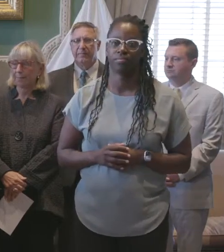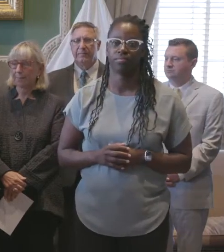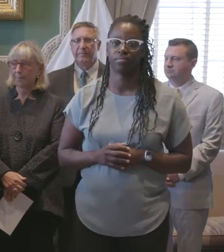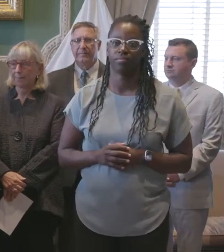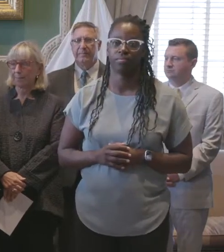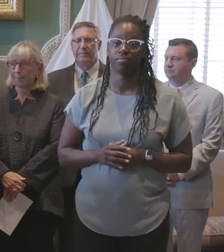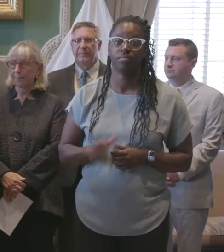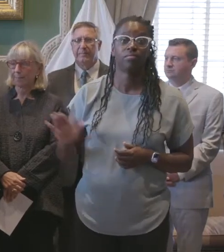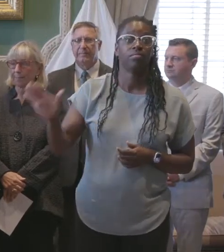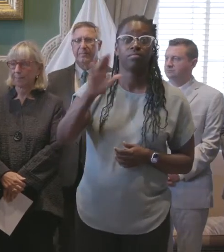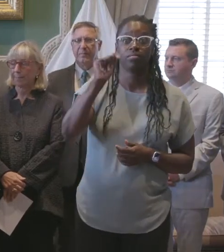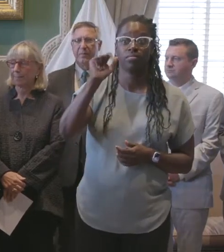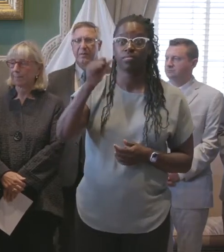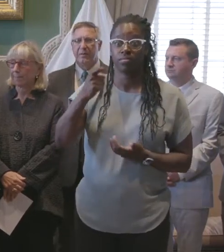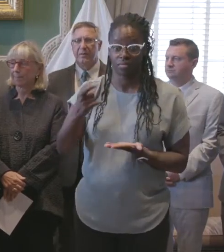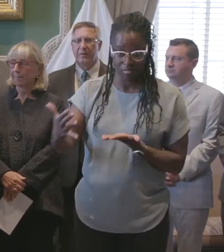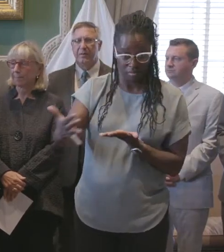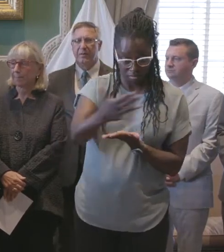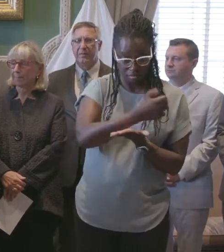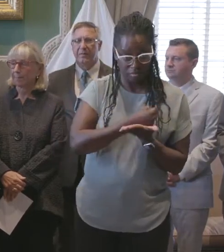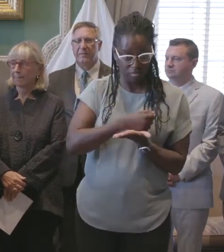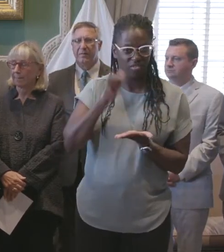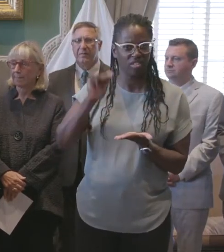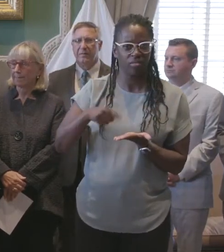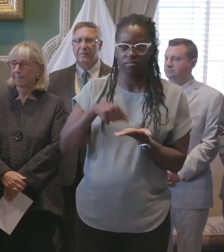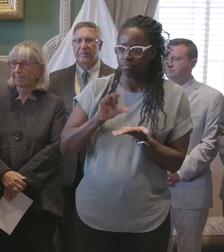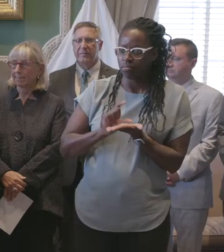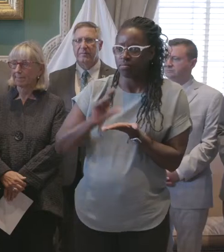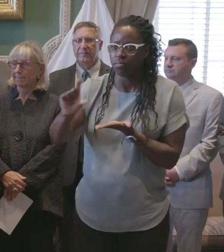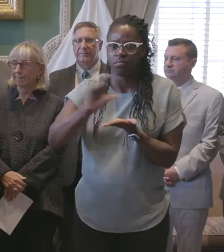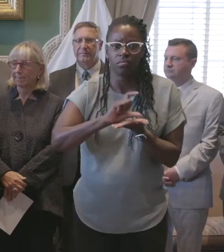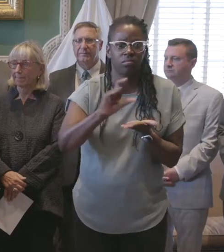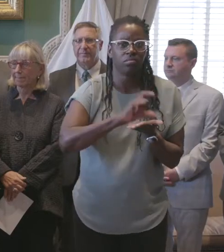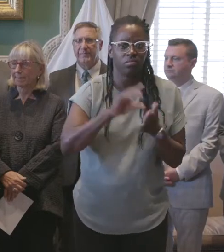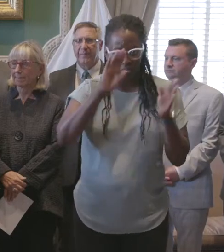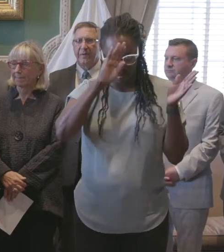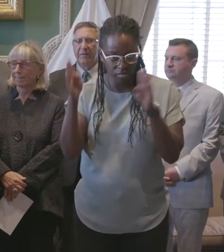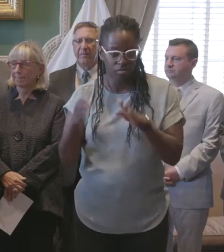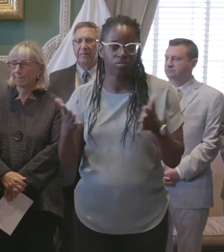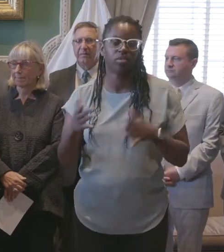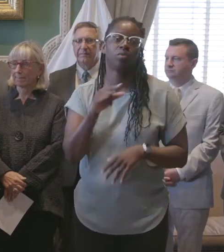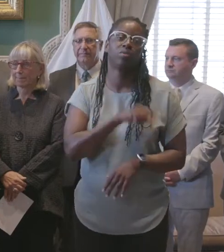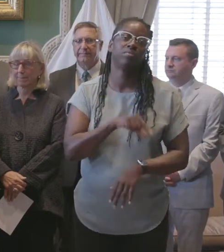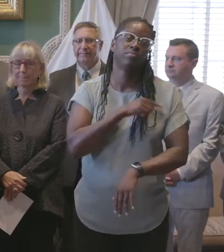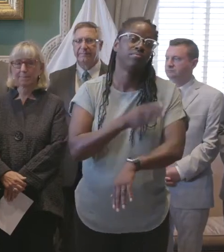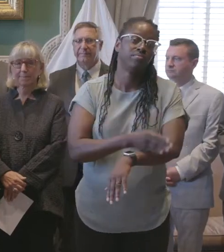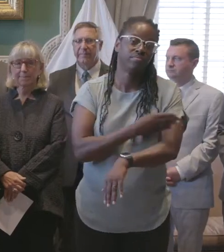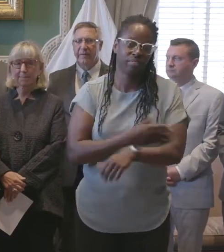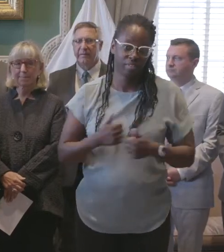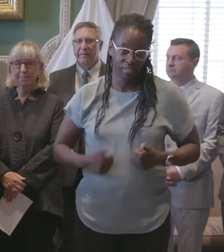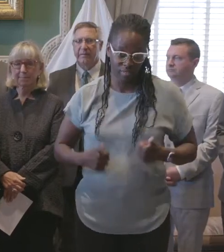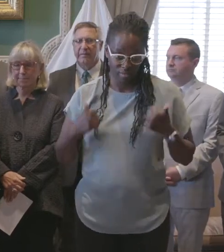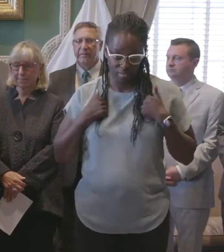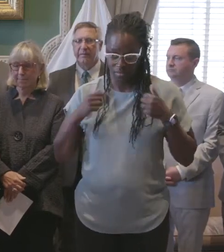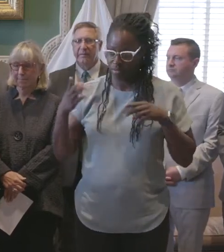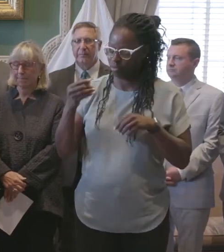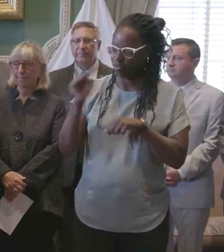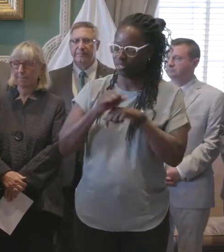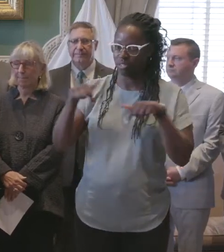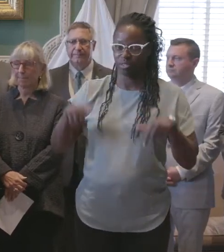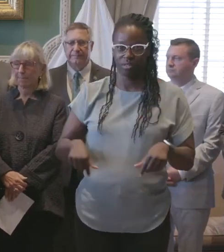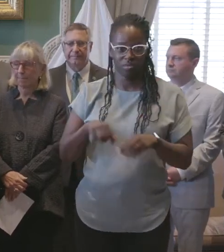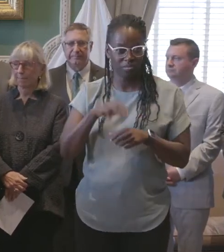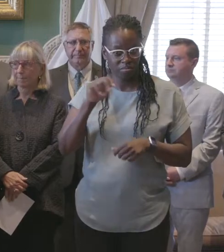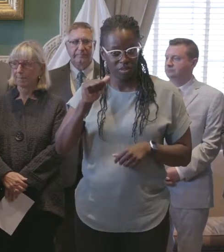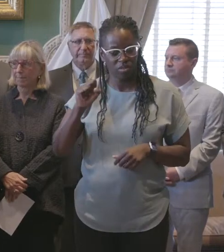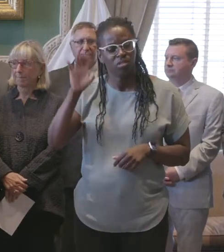on making life better for all who live and work in our state. This budget funds Literacy Launch, which is our plan to